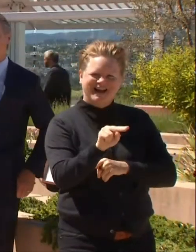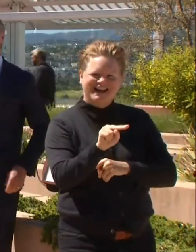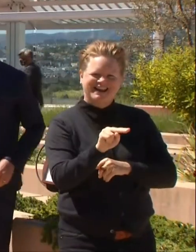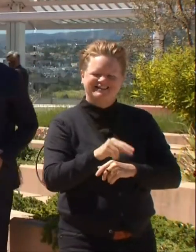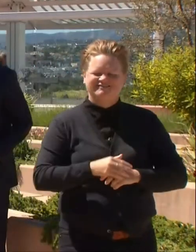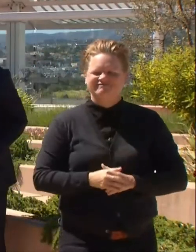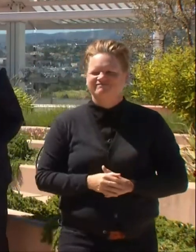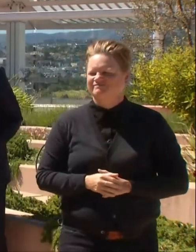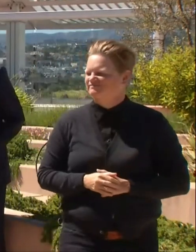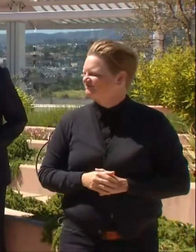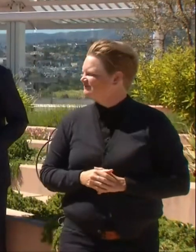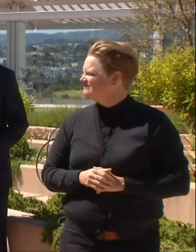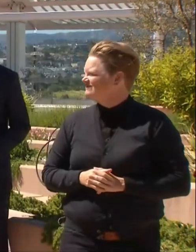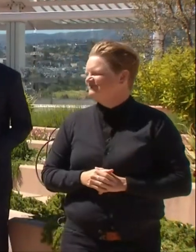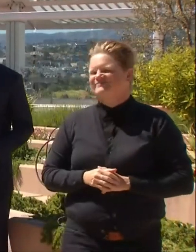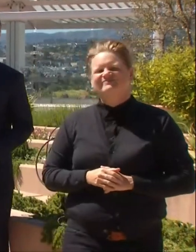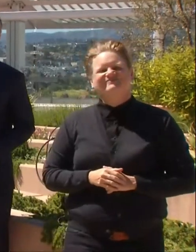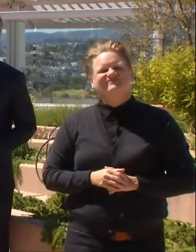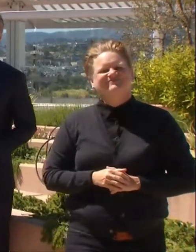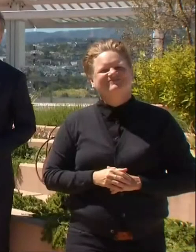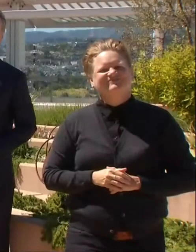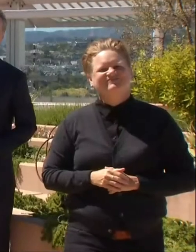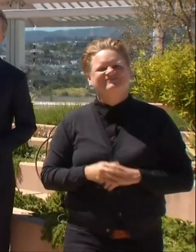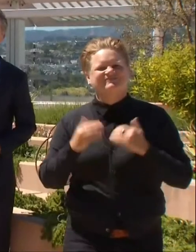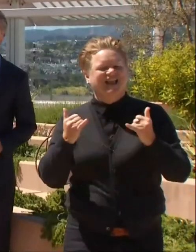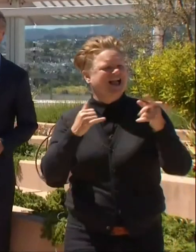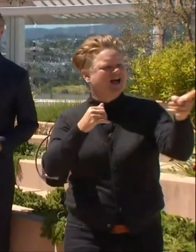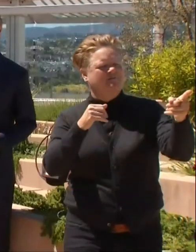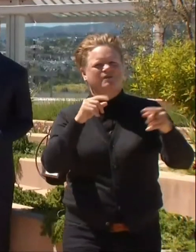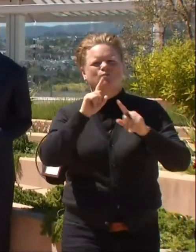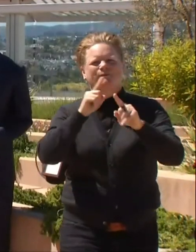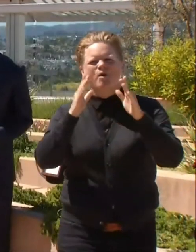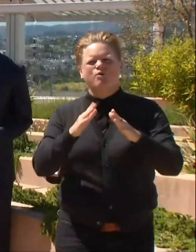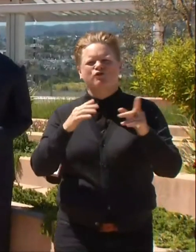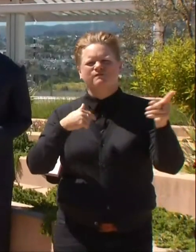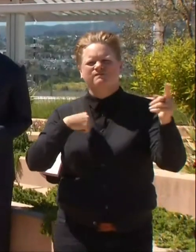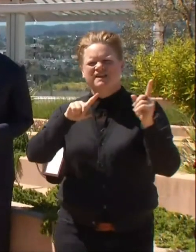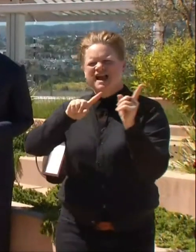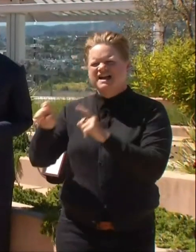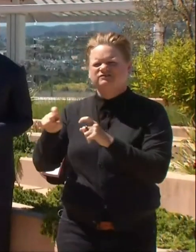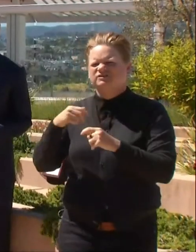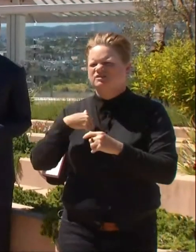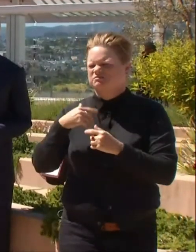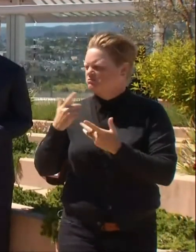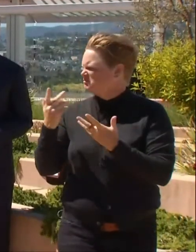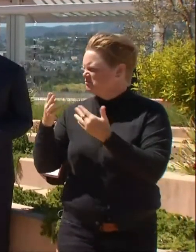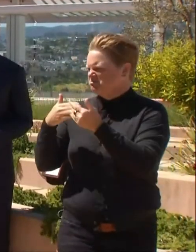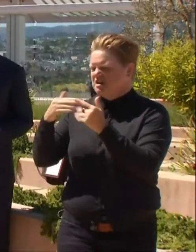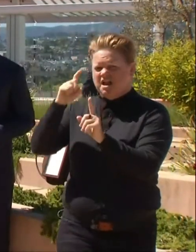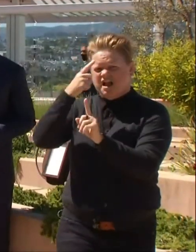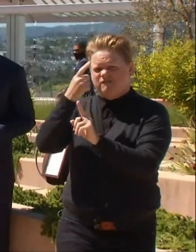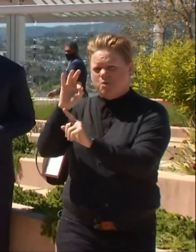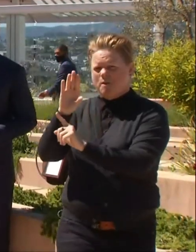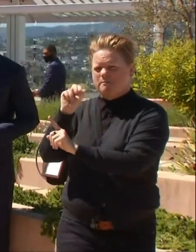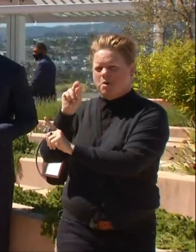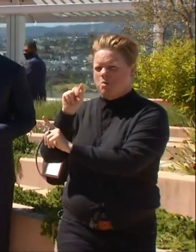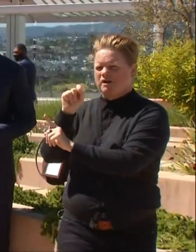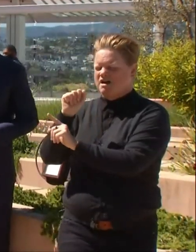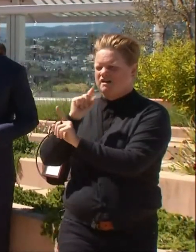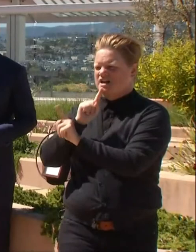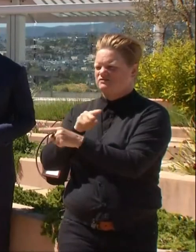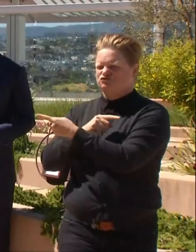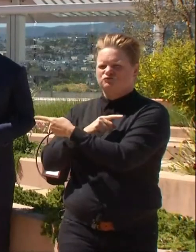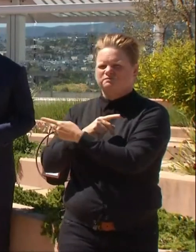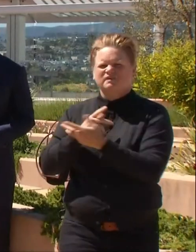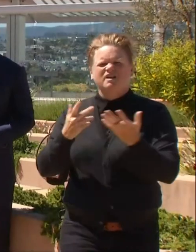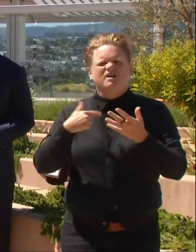Any questions? Attorney General, Governor Newsom wants to answer this. Governor, you kind of referenced this. Regardless of what happens on appeal to Ninth